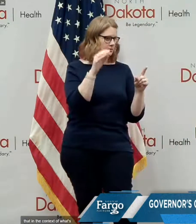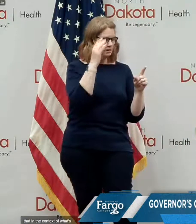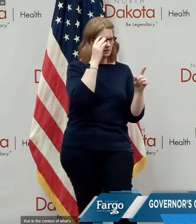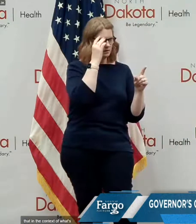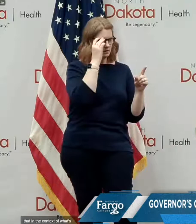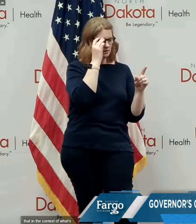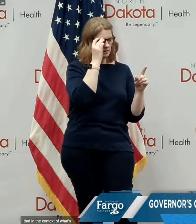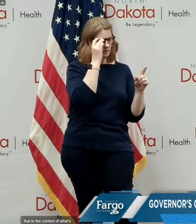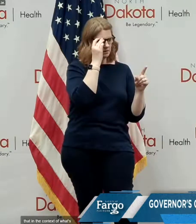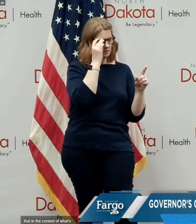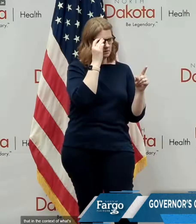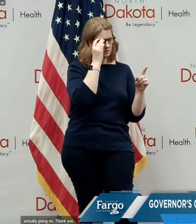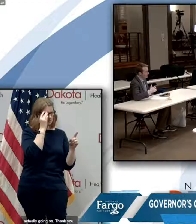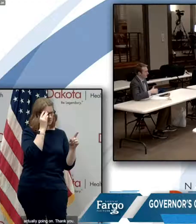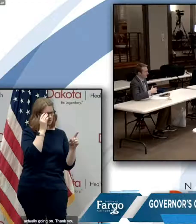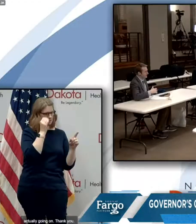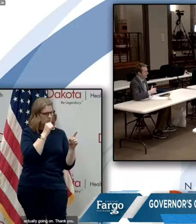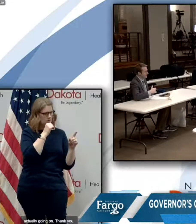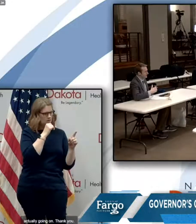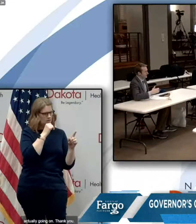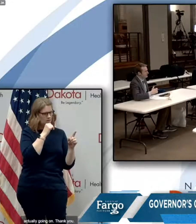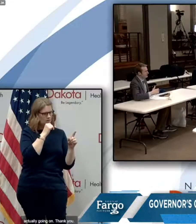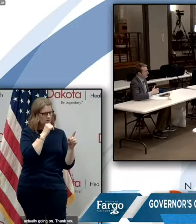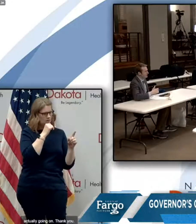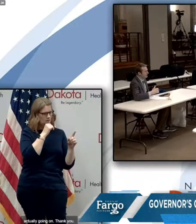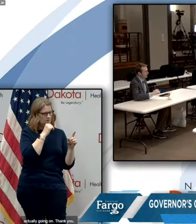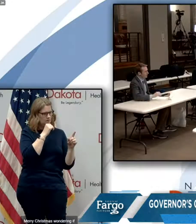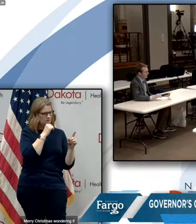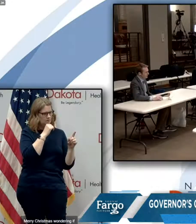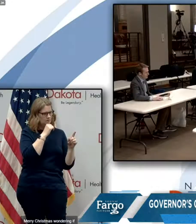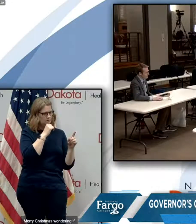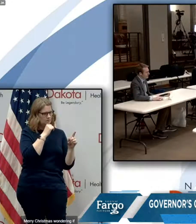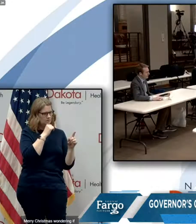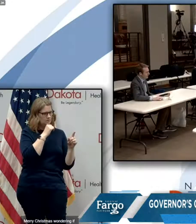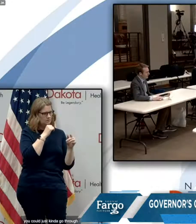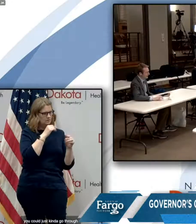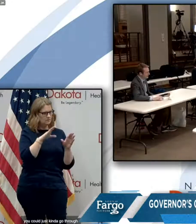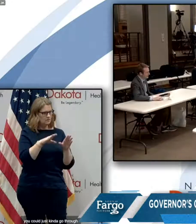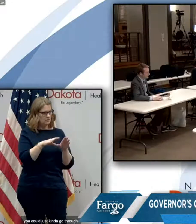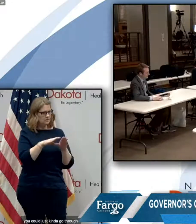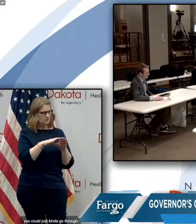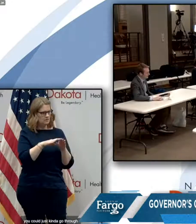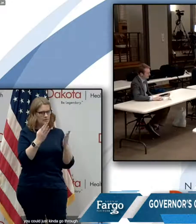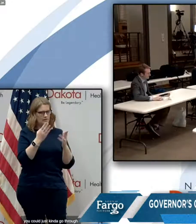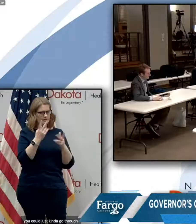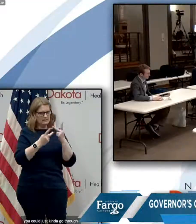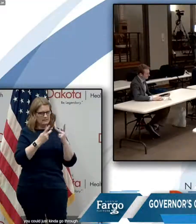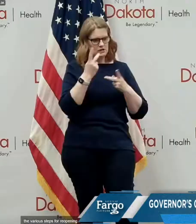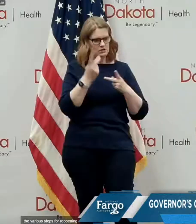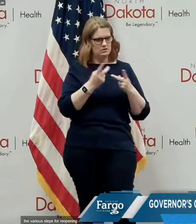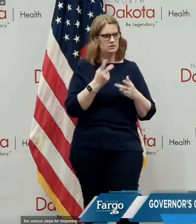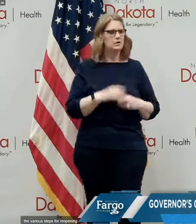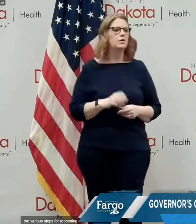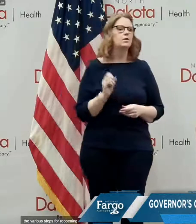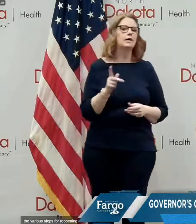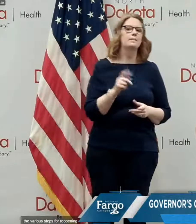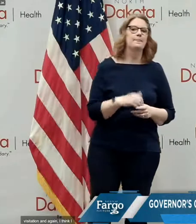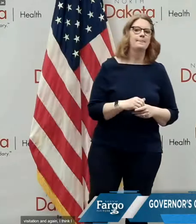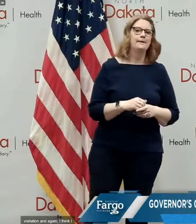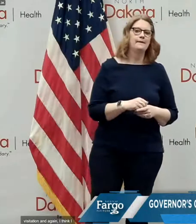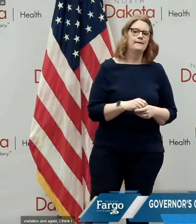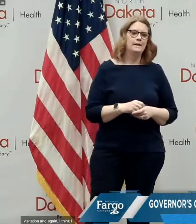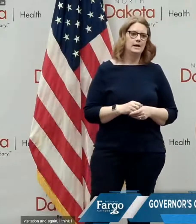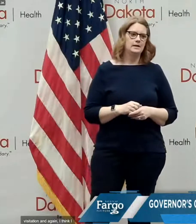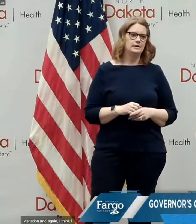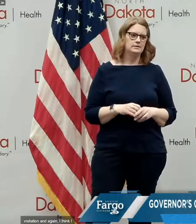Wondering if you could just kind of go through the various steps for reopening visitation. Again, I think I missed a few. Sure.